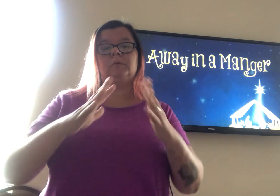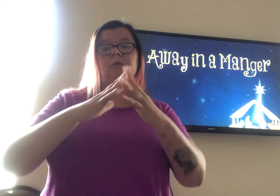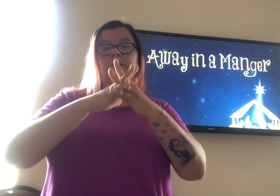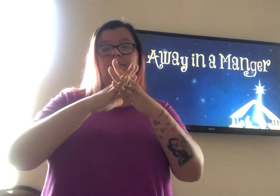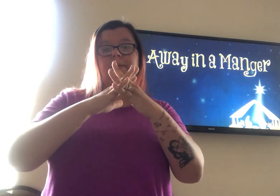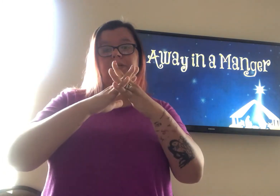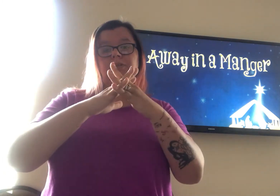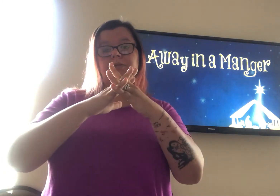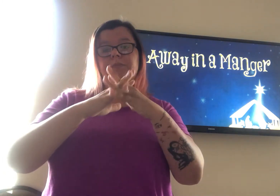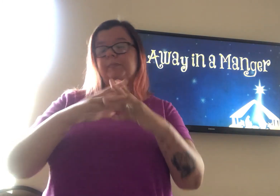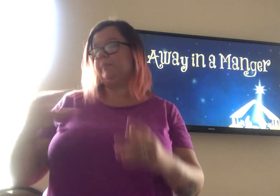Manger.